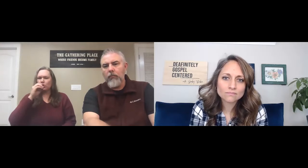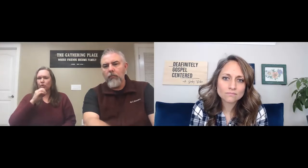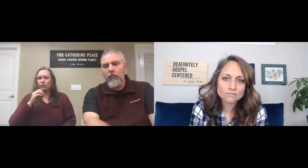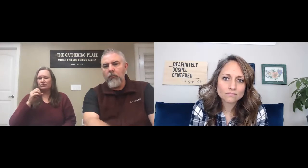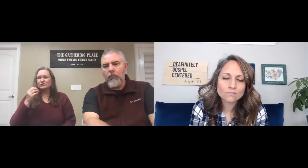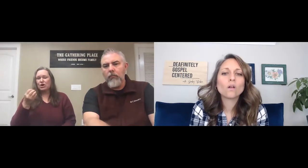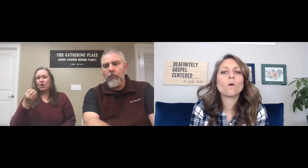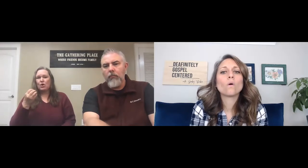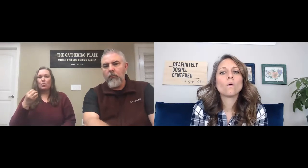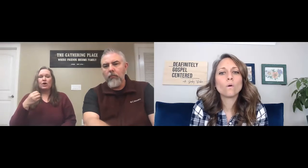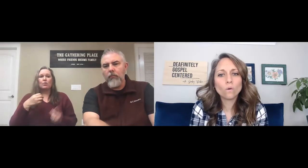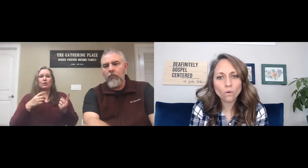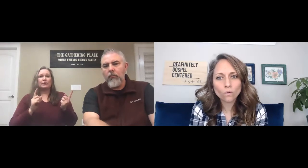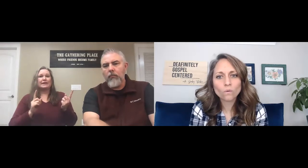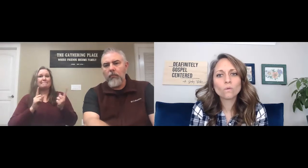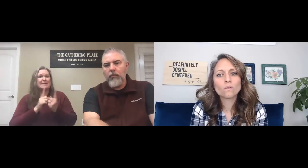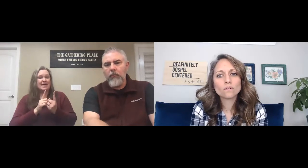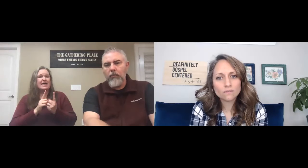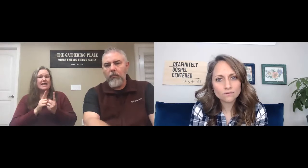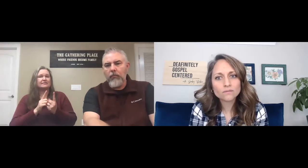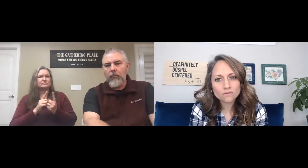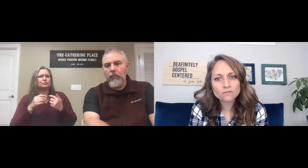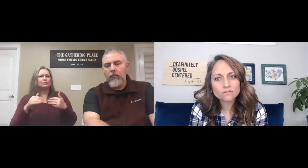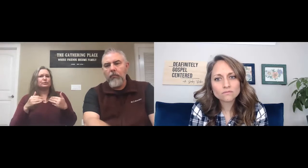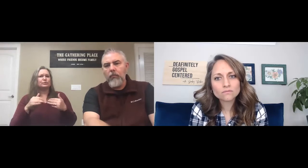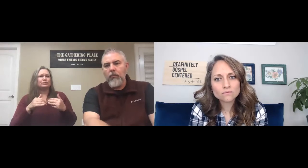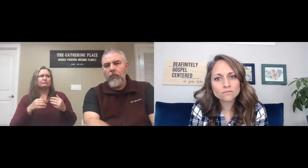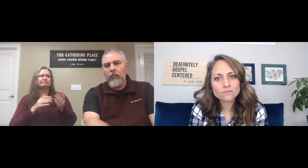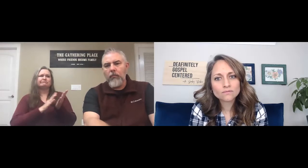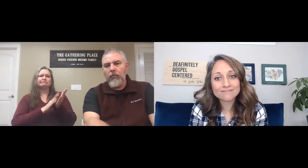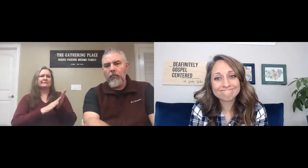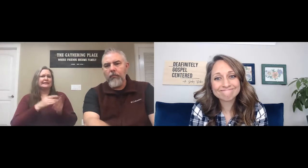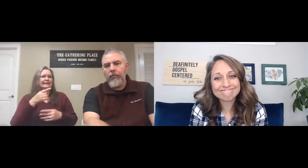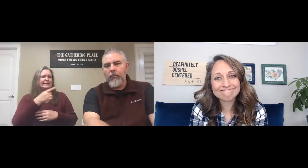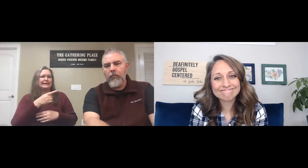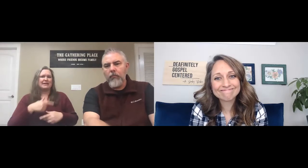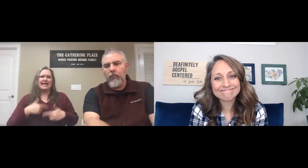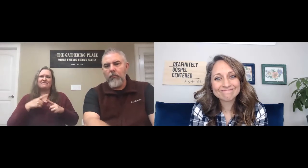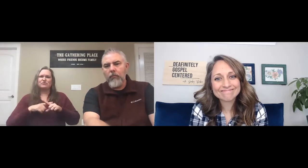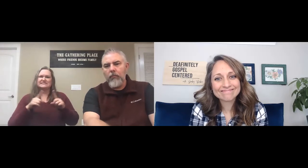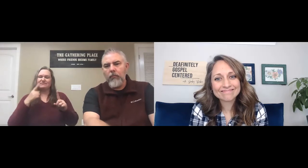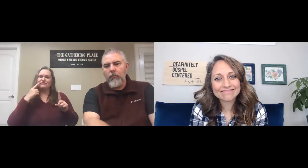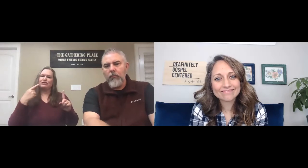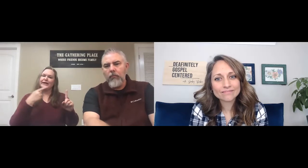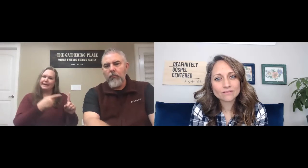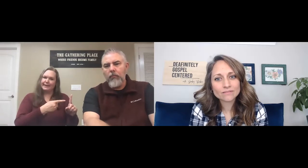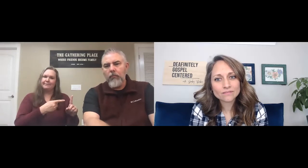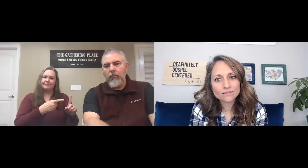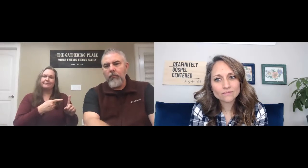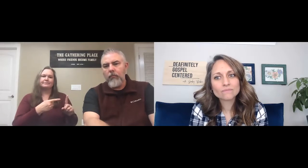But most of my growing up experience, I used oral as my main communication. But life was